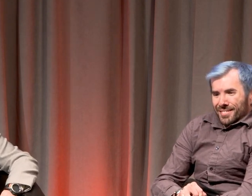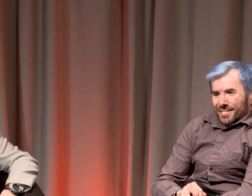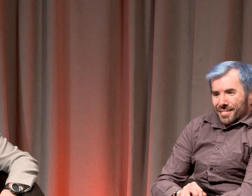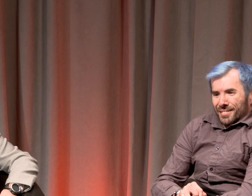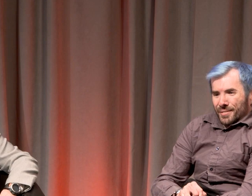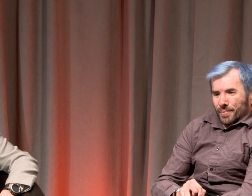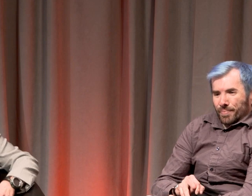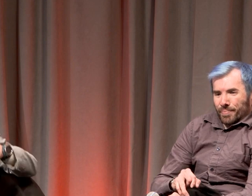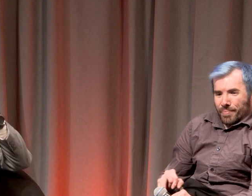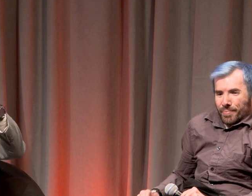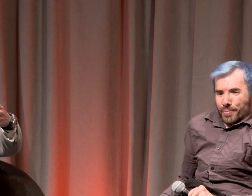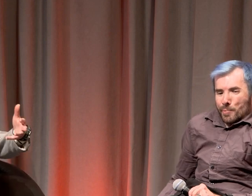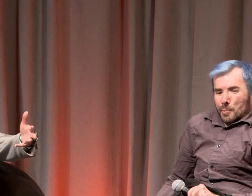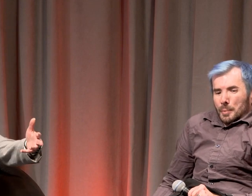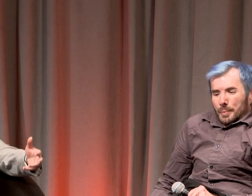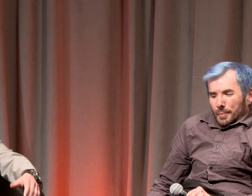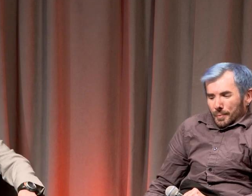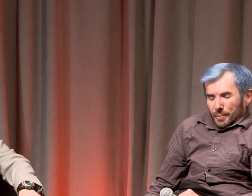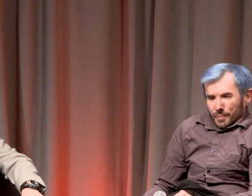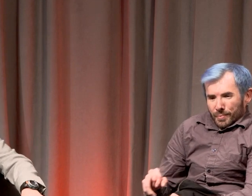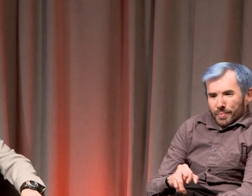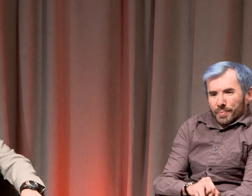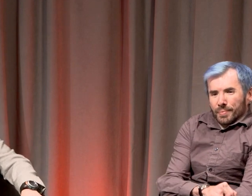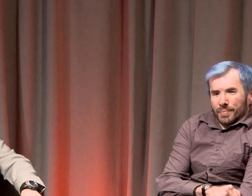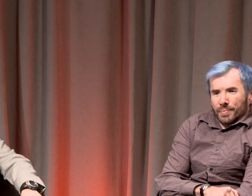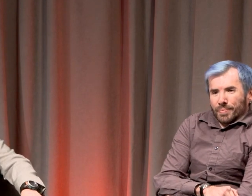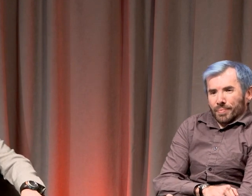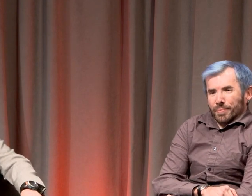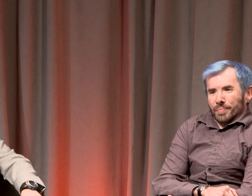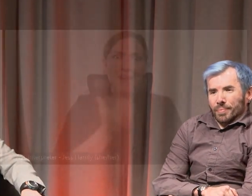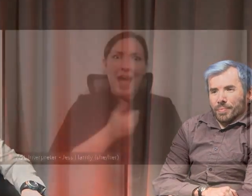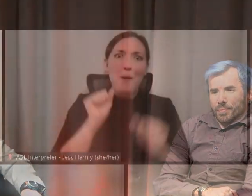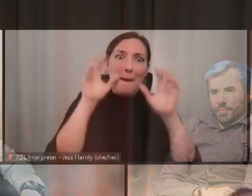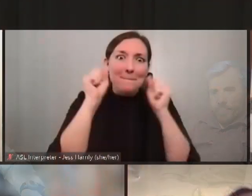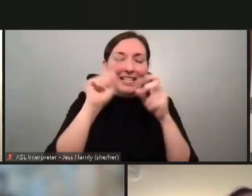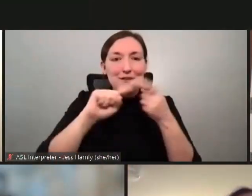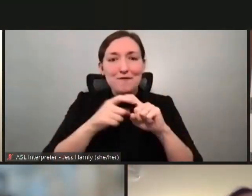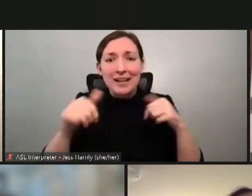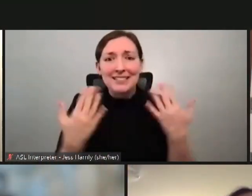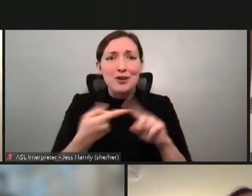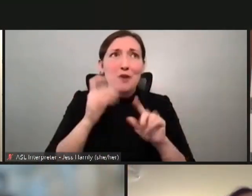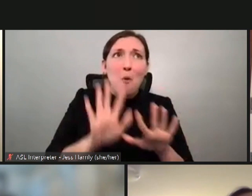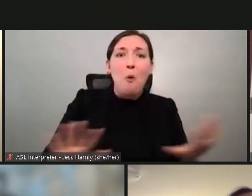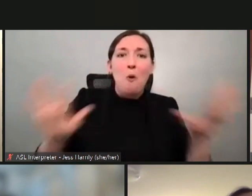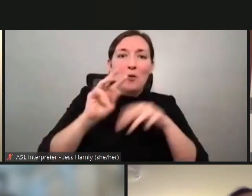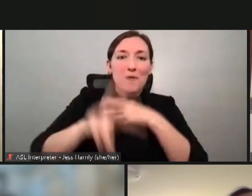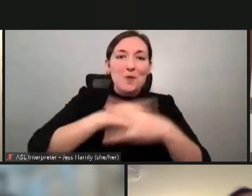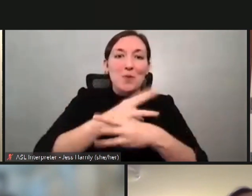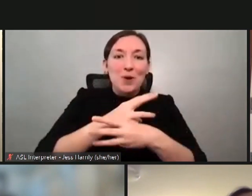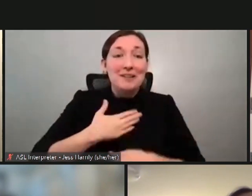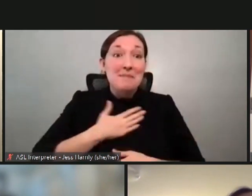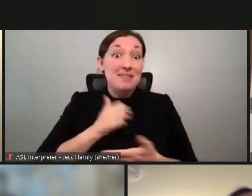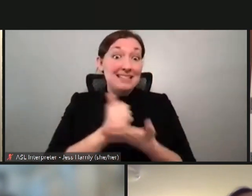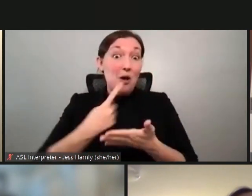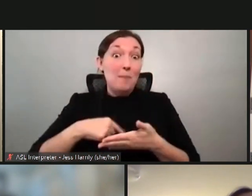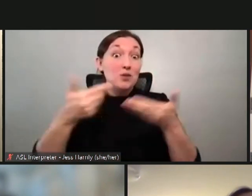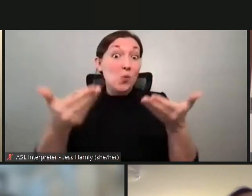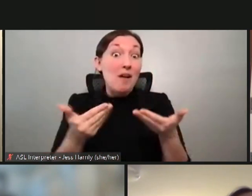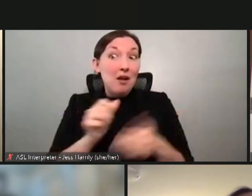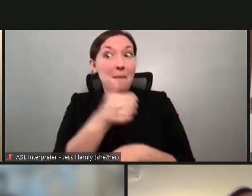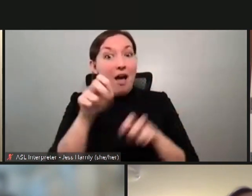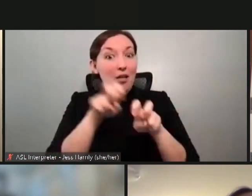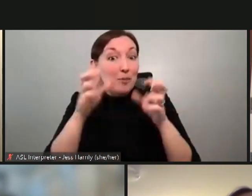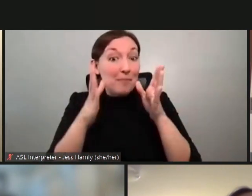about accessibility in space because all of our amazing friends here are joining us from all over the world. Please help us welcome our other panelists